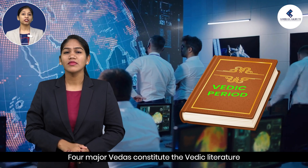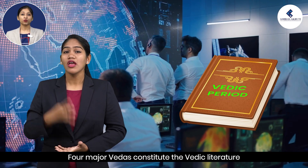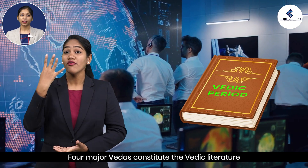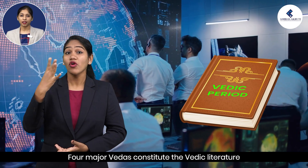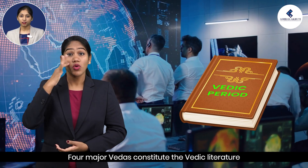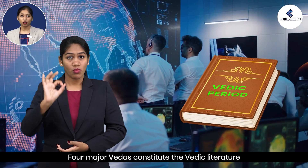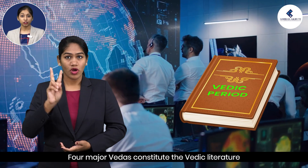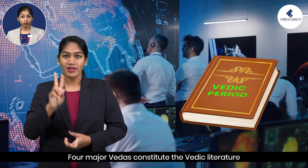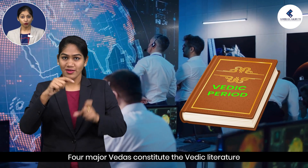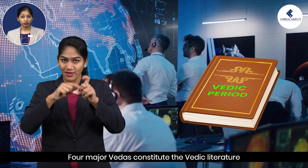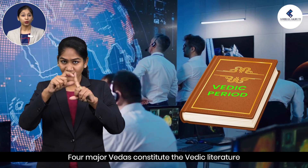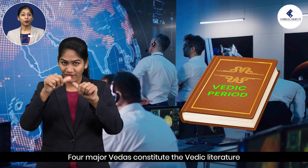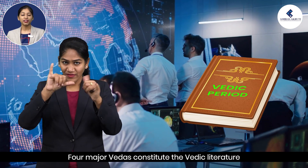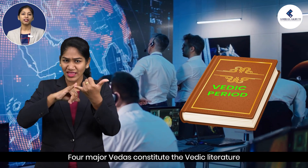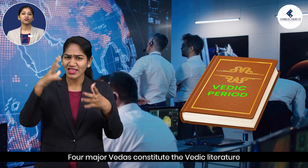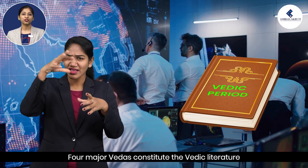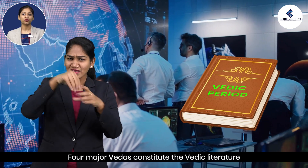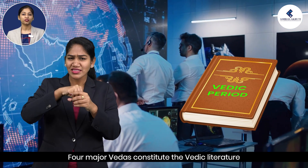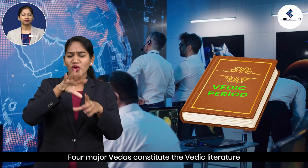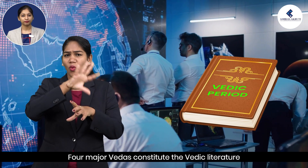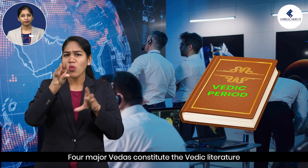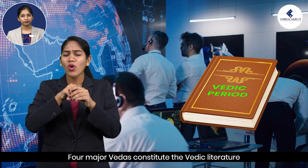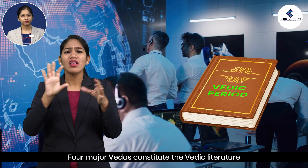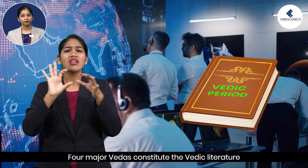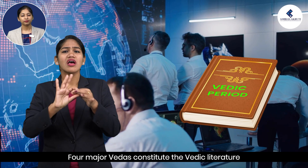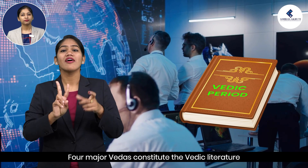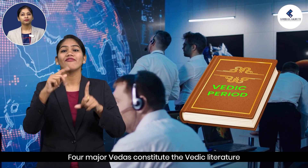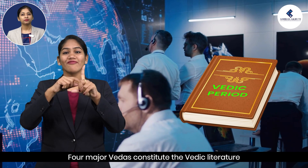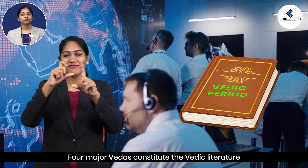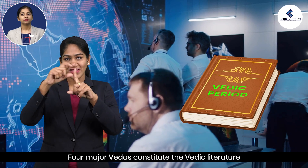Four major Vedas constitute the Vedic literature.